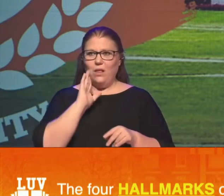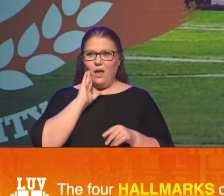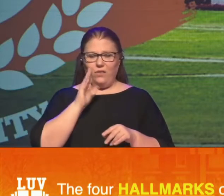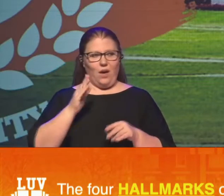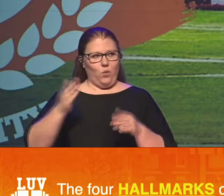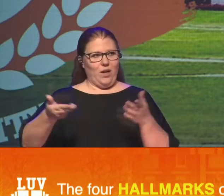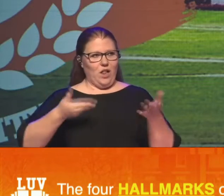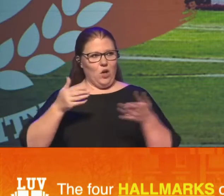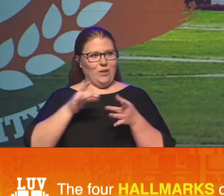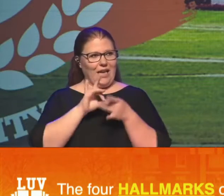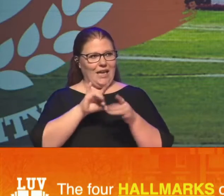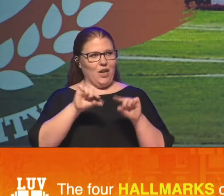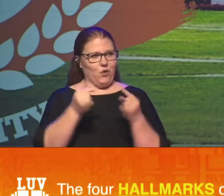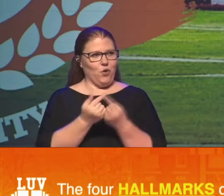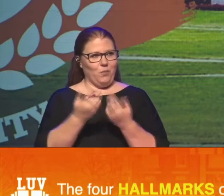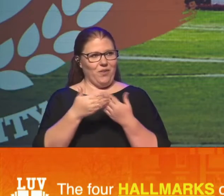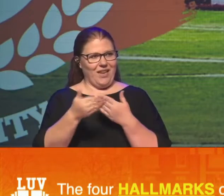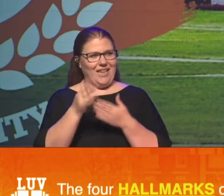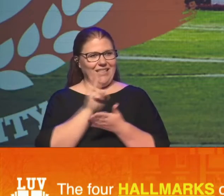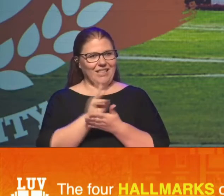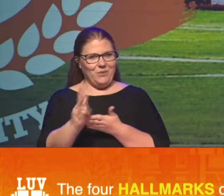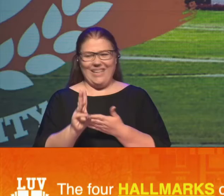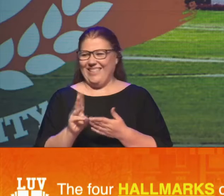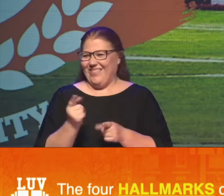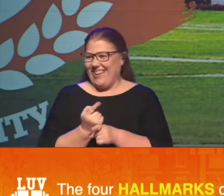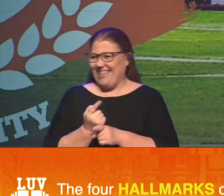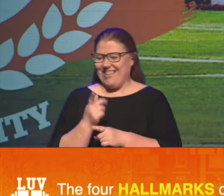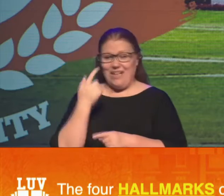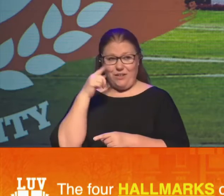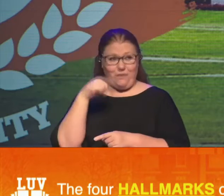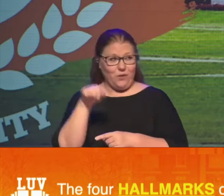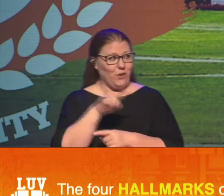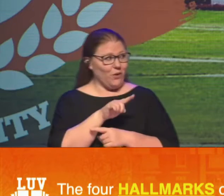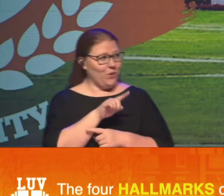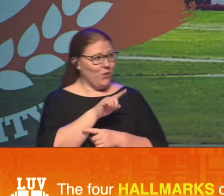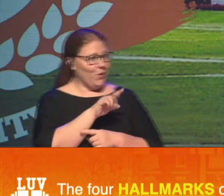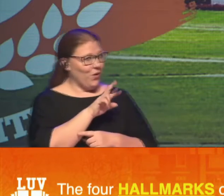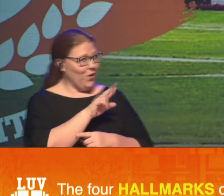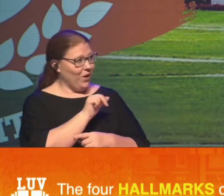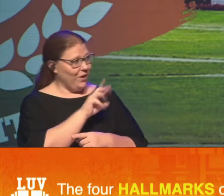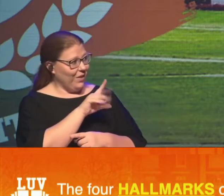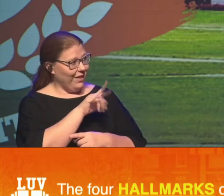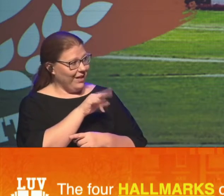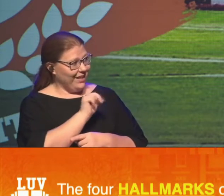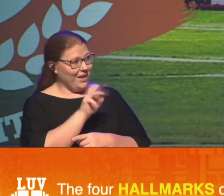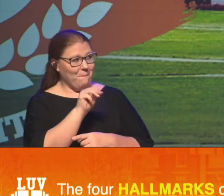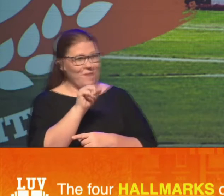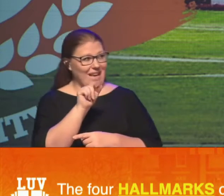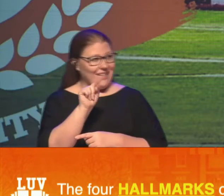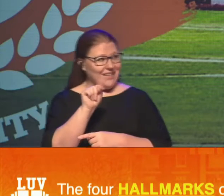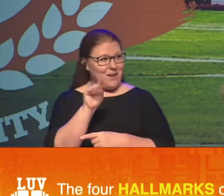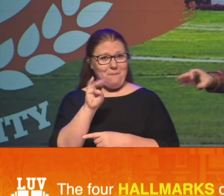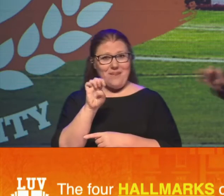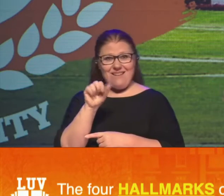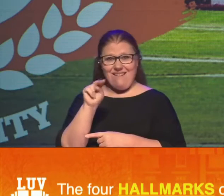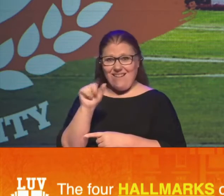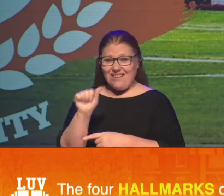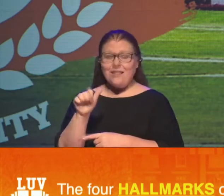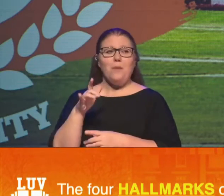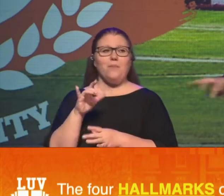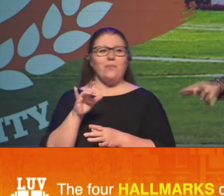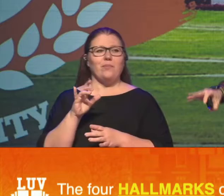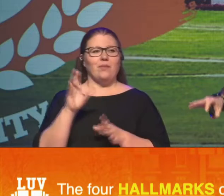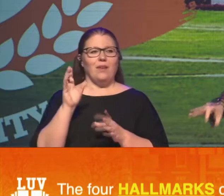over the next 6 weeks. Right? So this was for you, Roland and Matt and Bina, all right? This is it. You want to